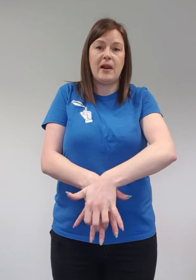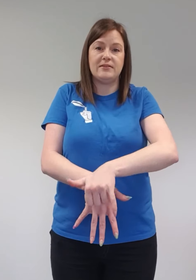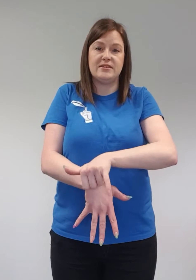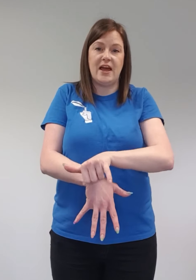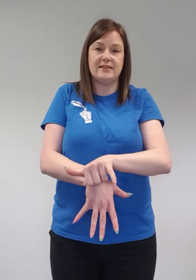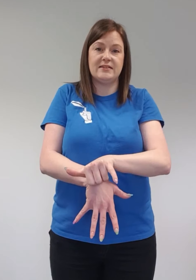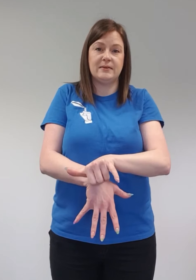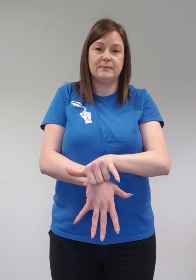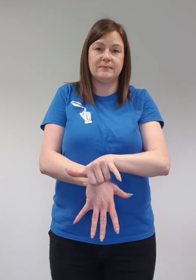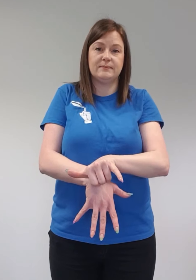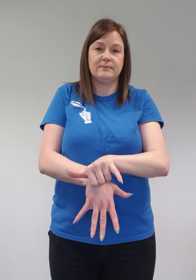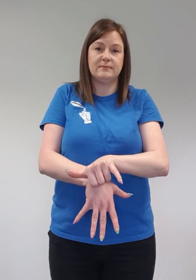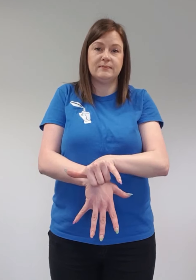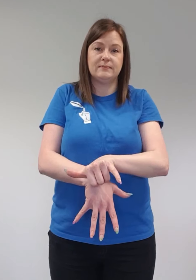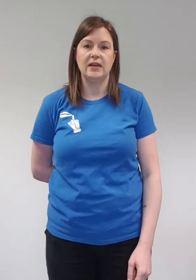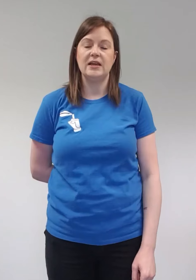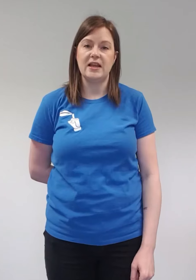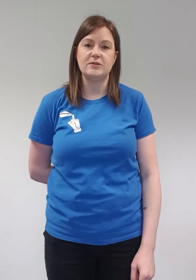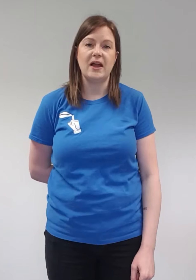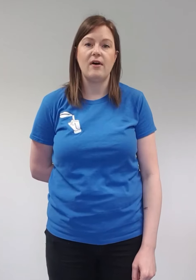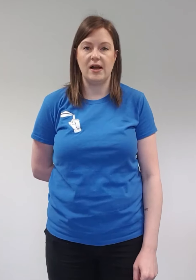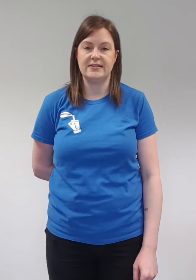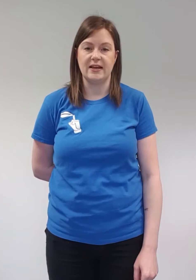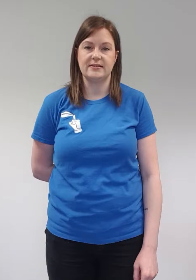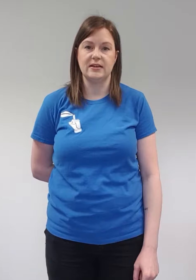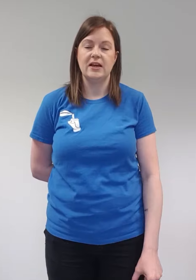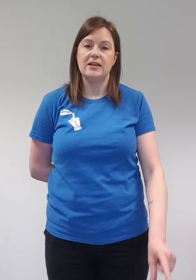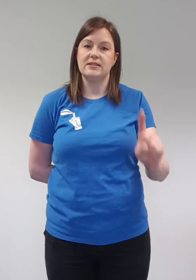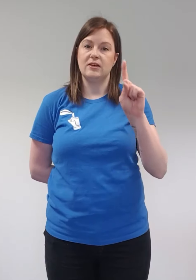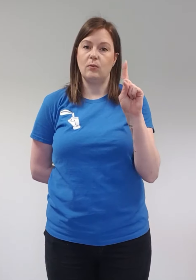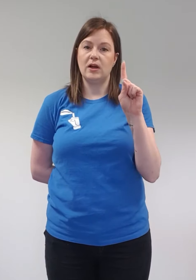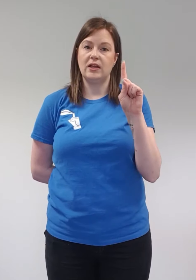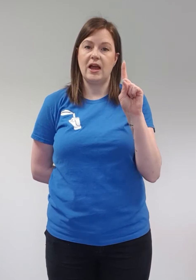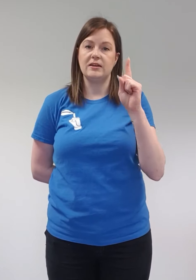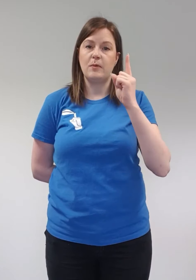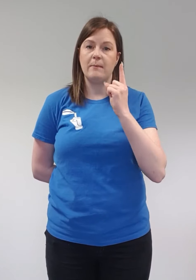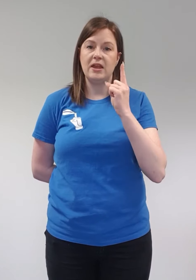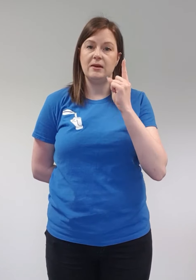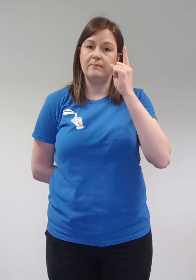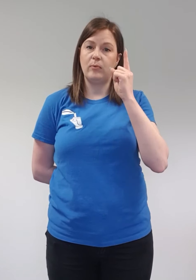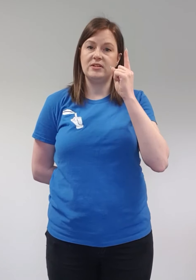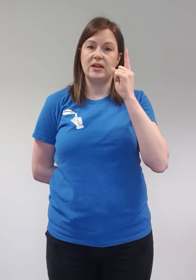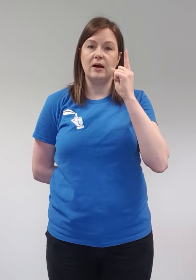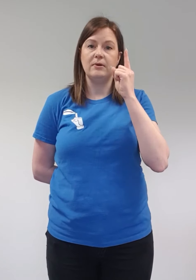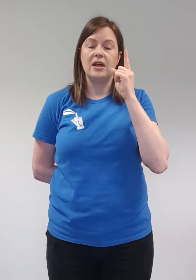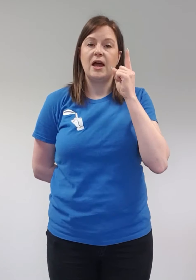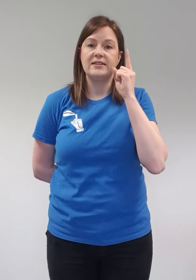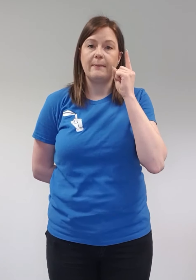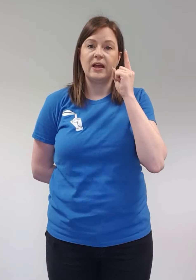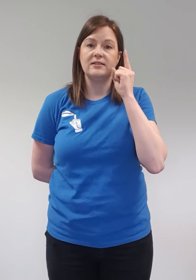blood test. Next we have eye test. So you take your working hand, palm in, pointing up, and tap against the